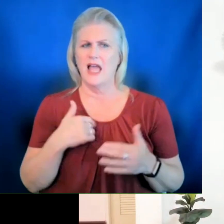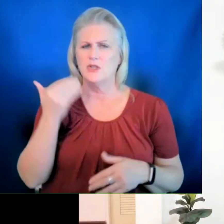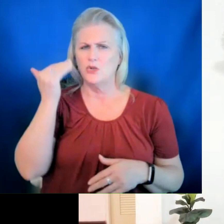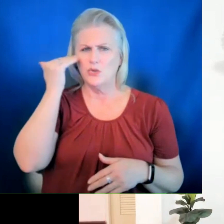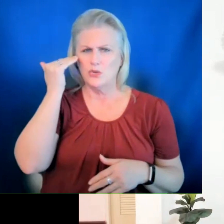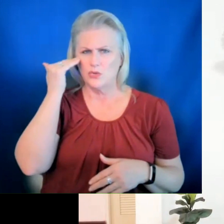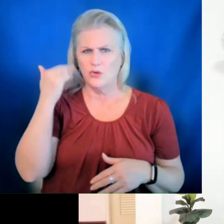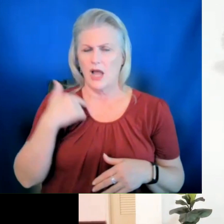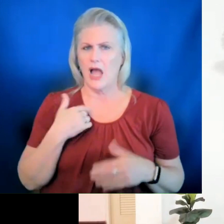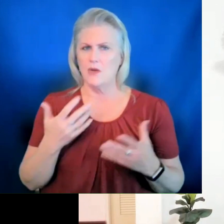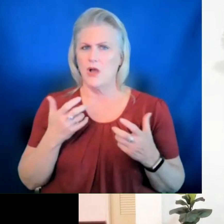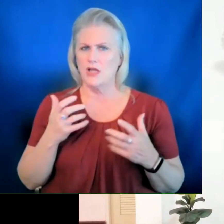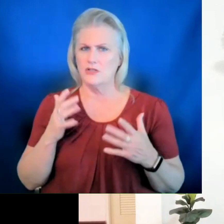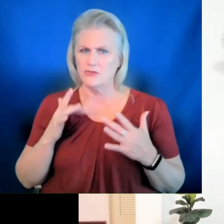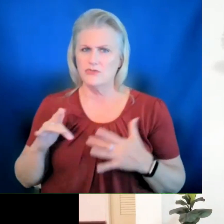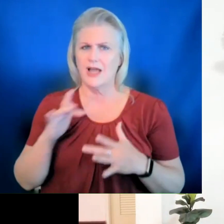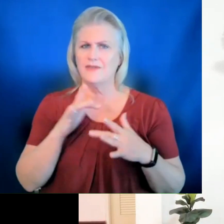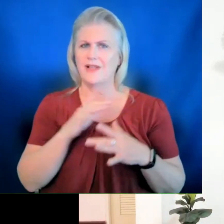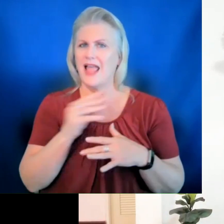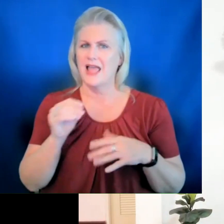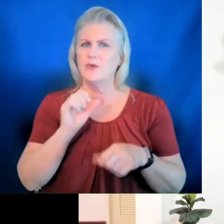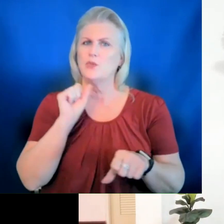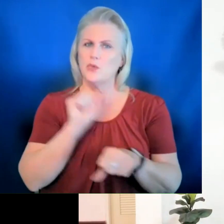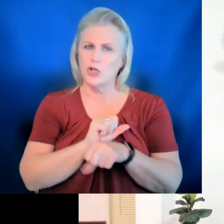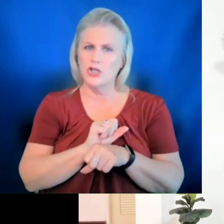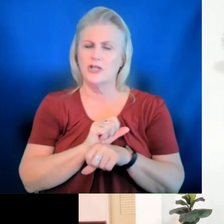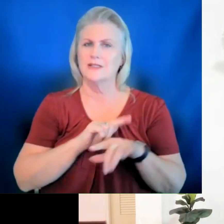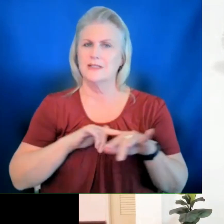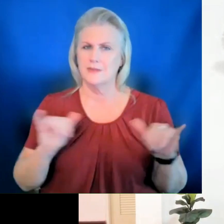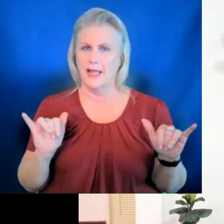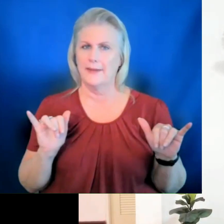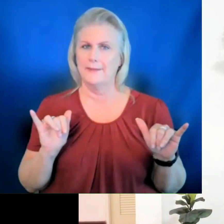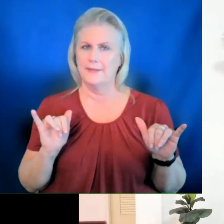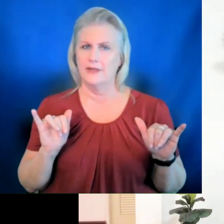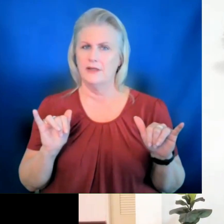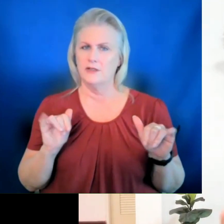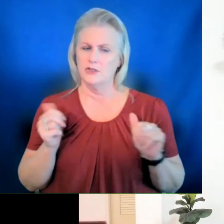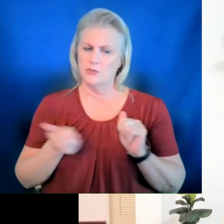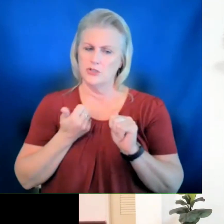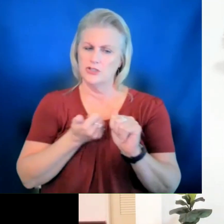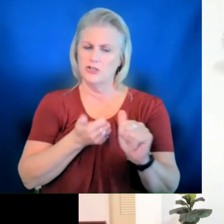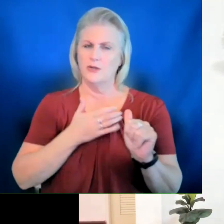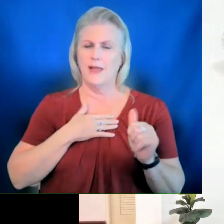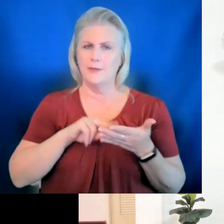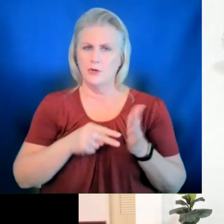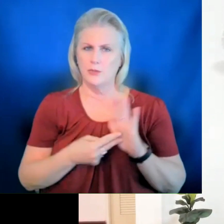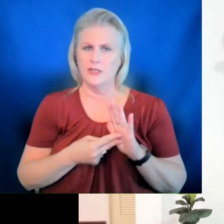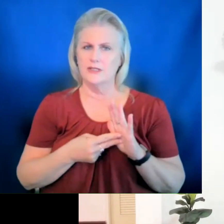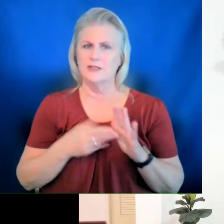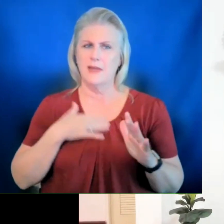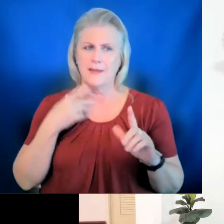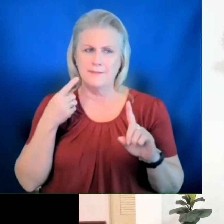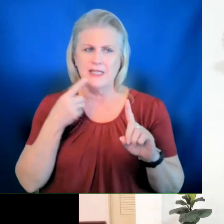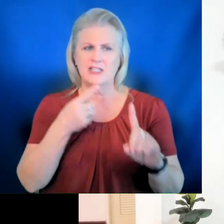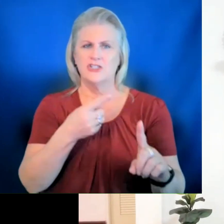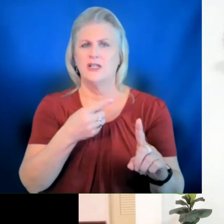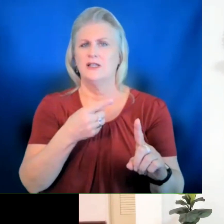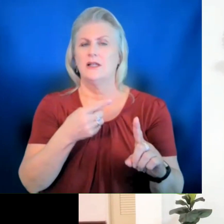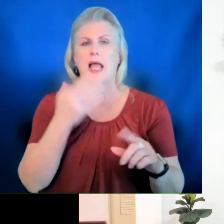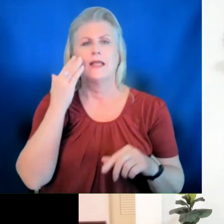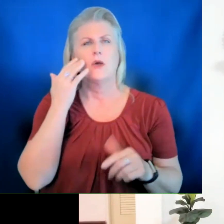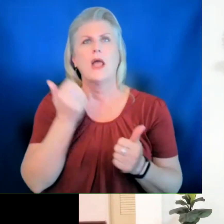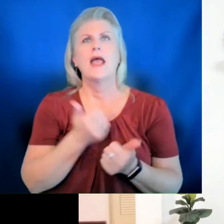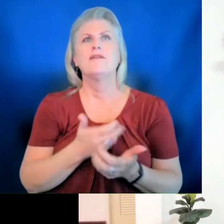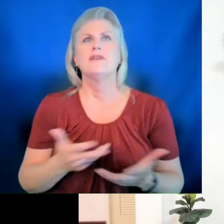refocus, because I knew I want to travel and to work, to pursue my mission, to pursue